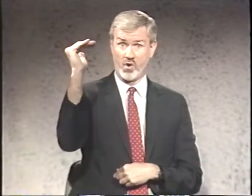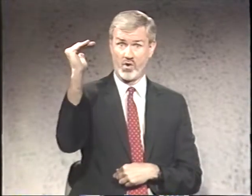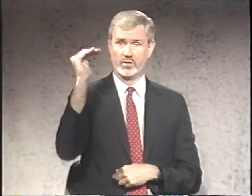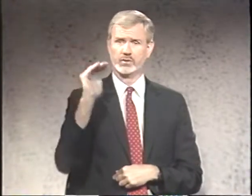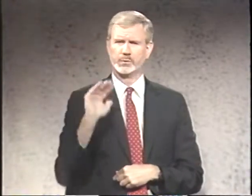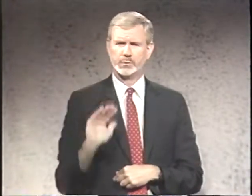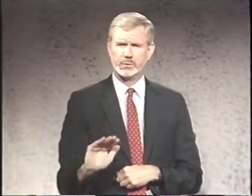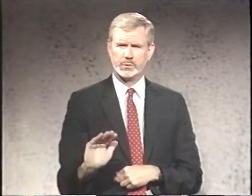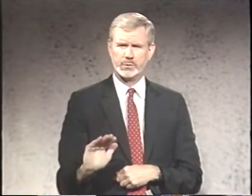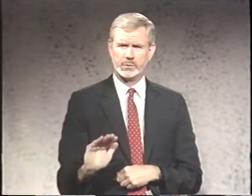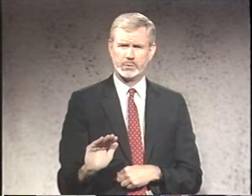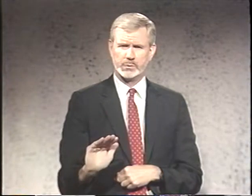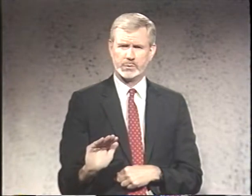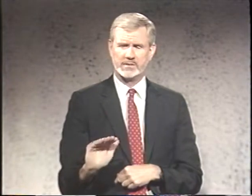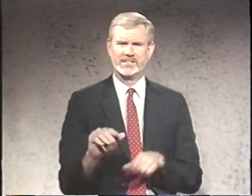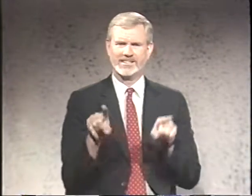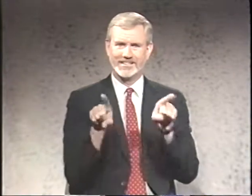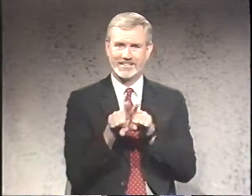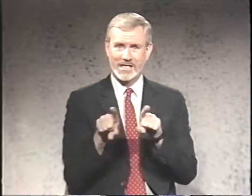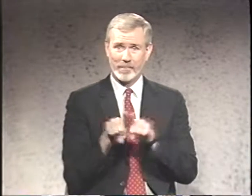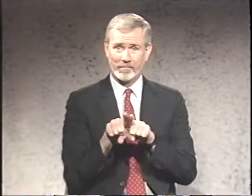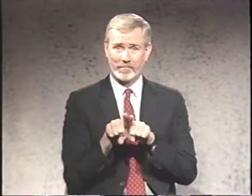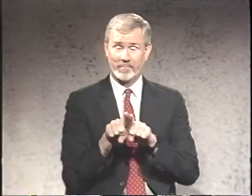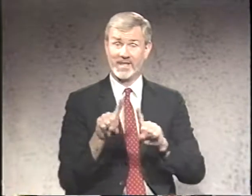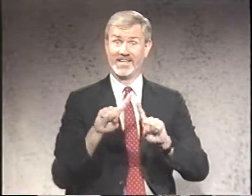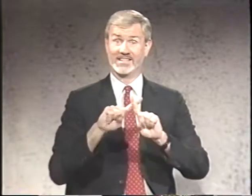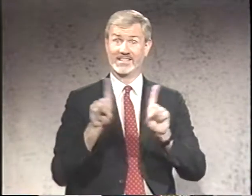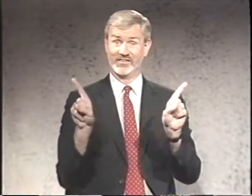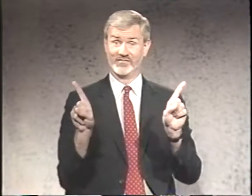tall, short, same, different.